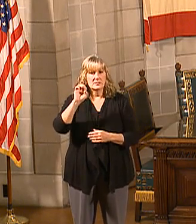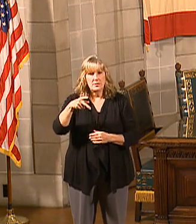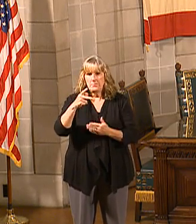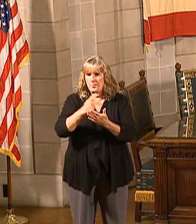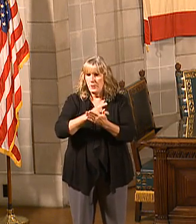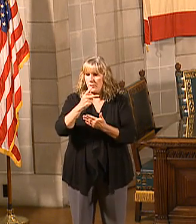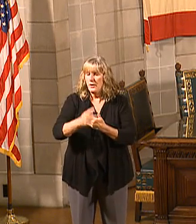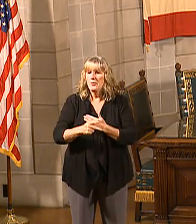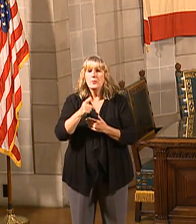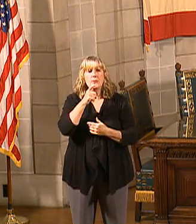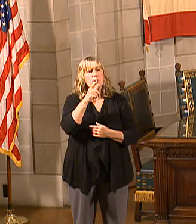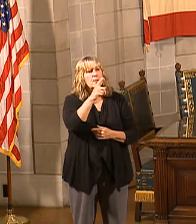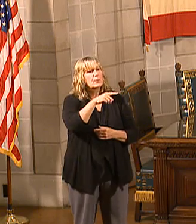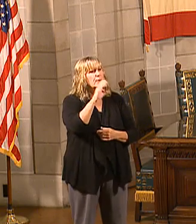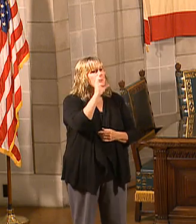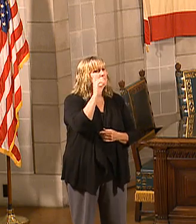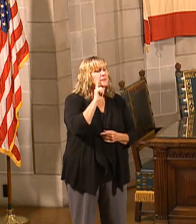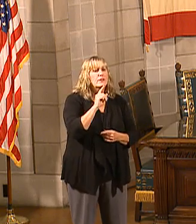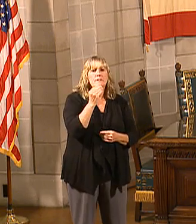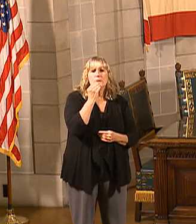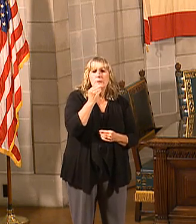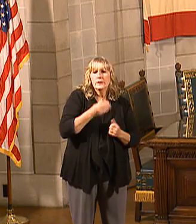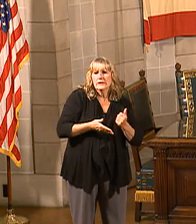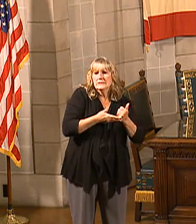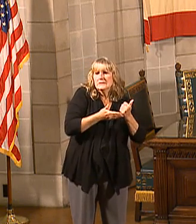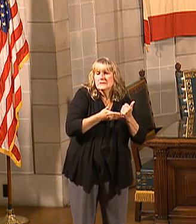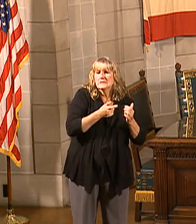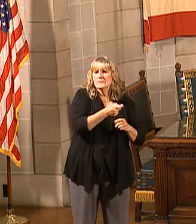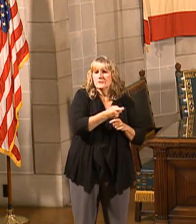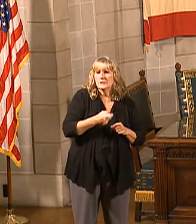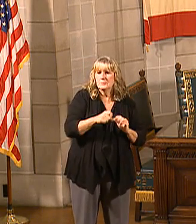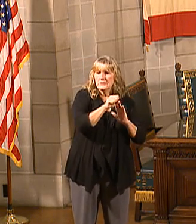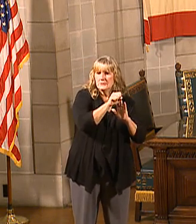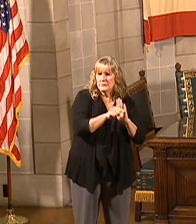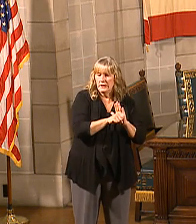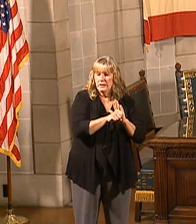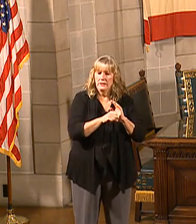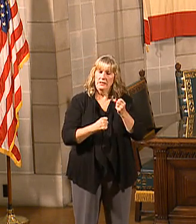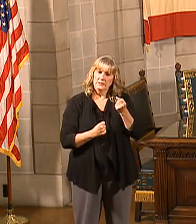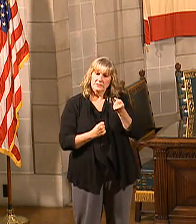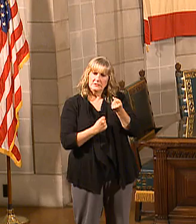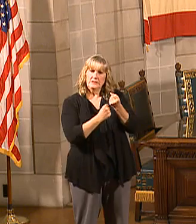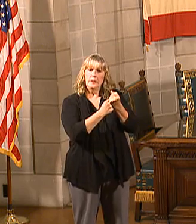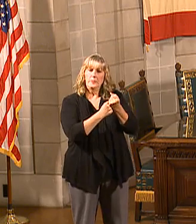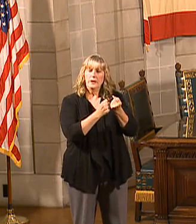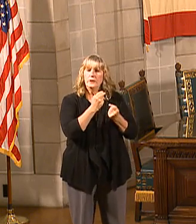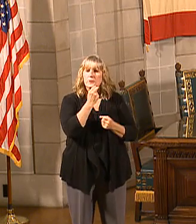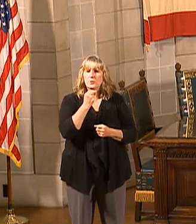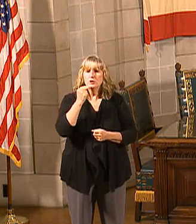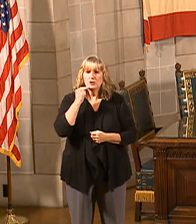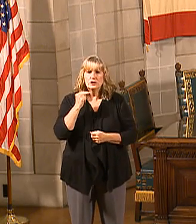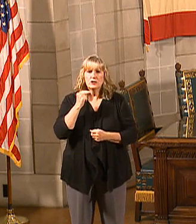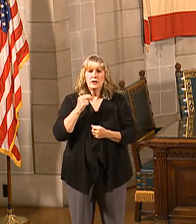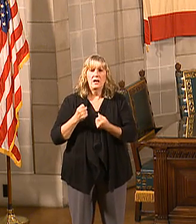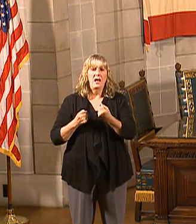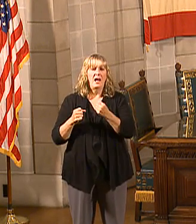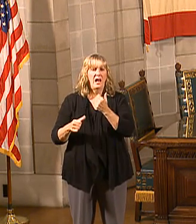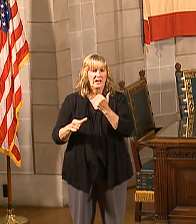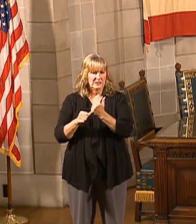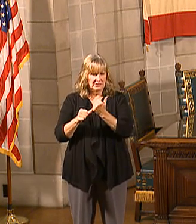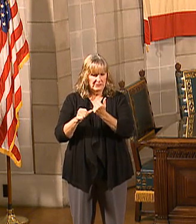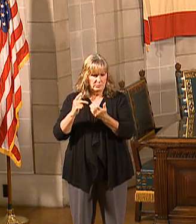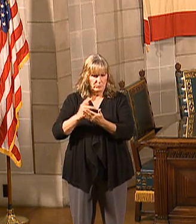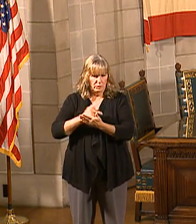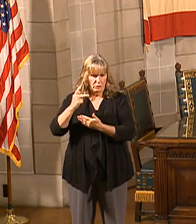who are seeking that food assistance from the state, the Supplemental Nutritional Assistance Program, SNAP, or sometimes known as food